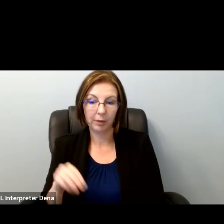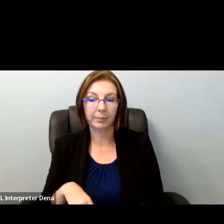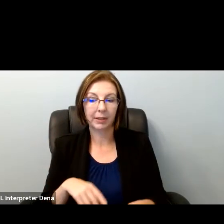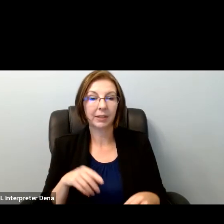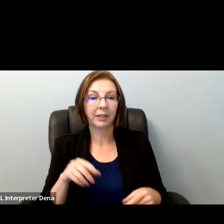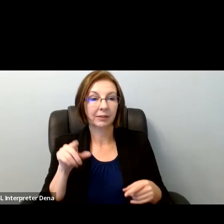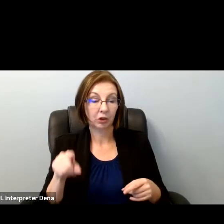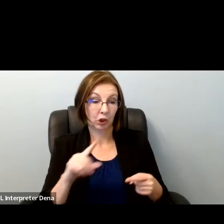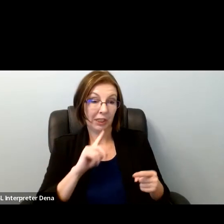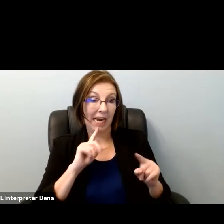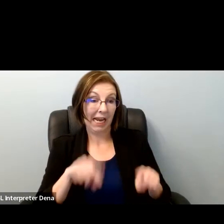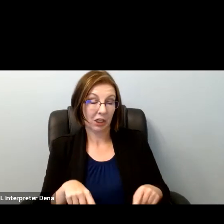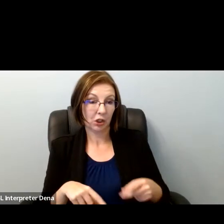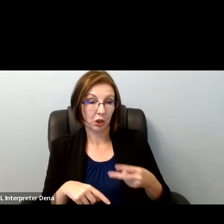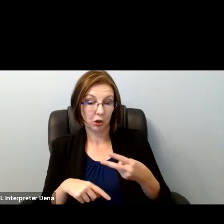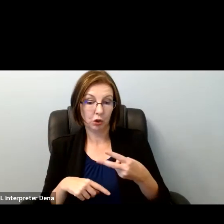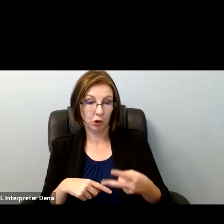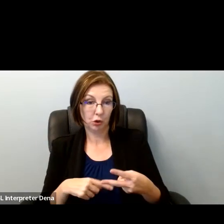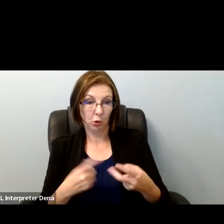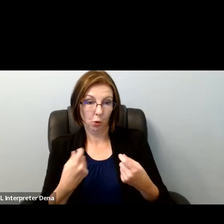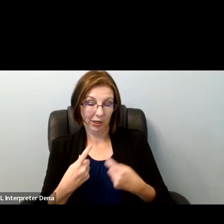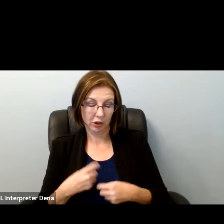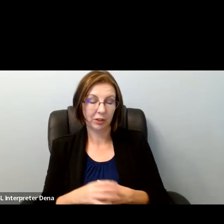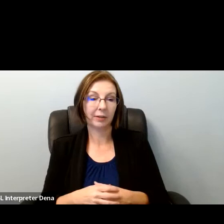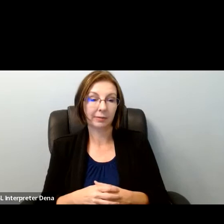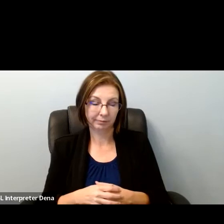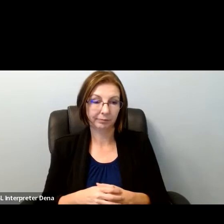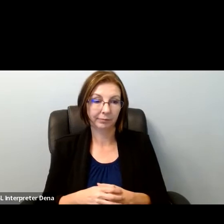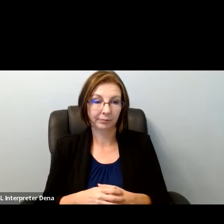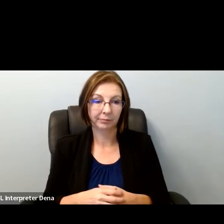no questions, Mr. Chair, that concludes my report.